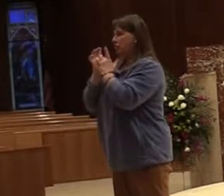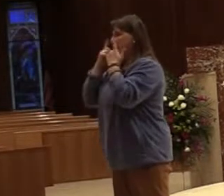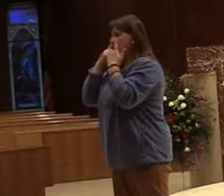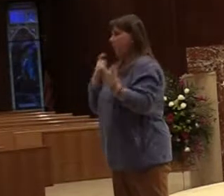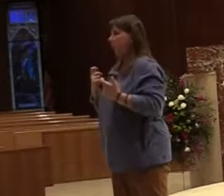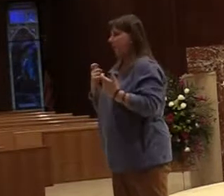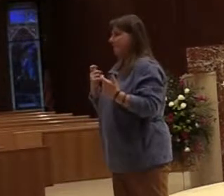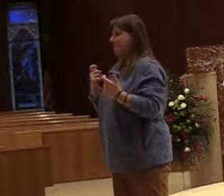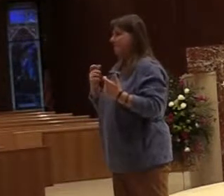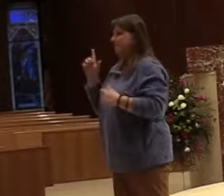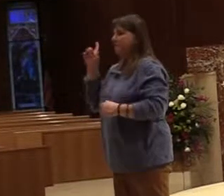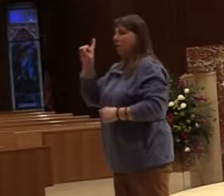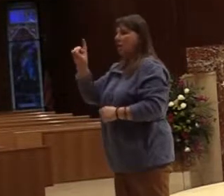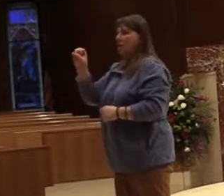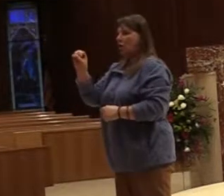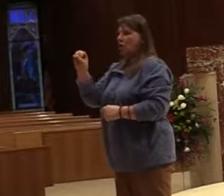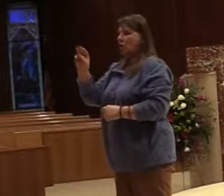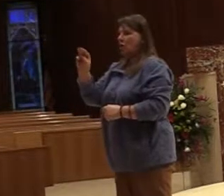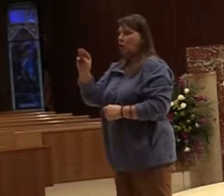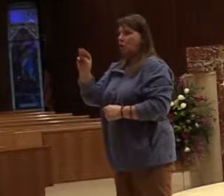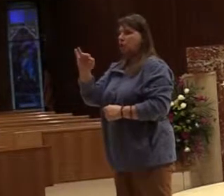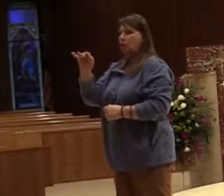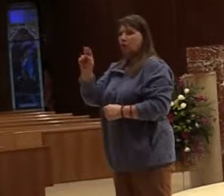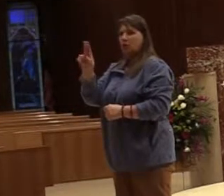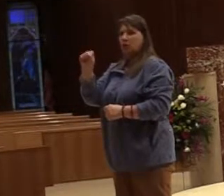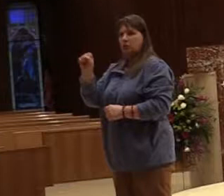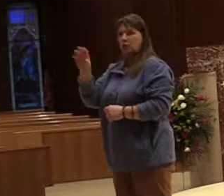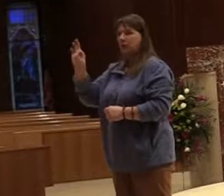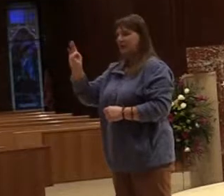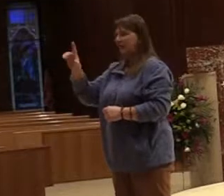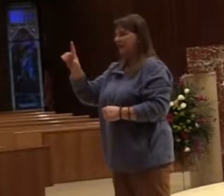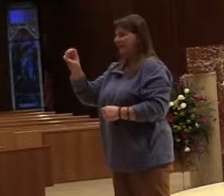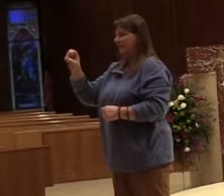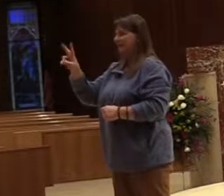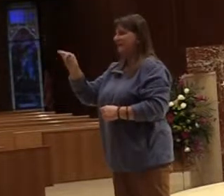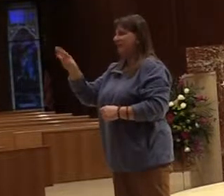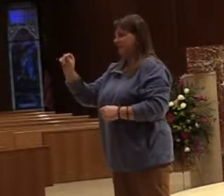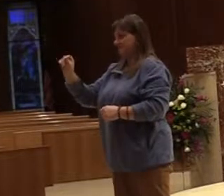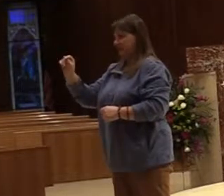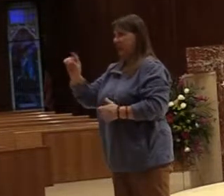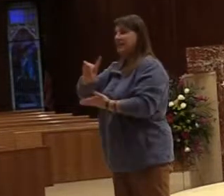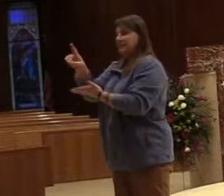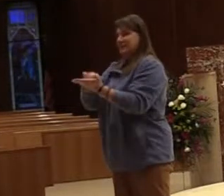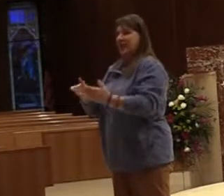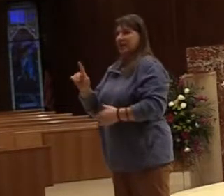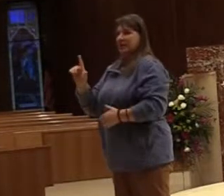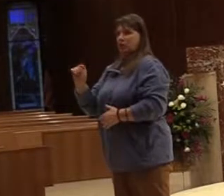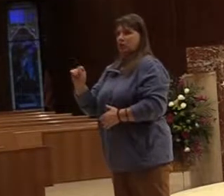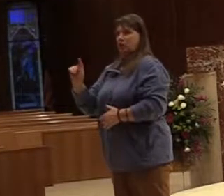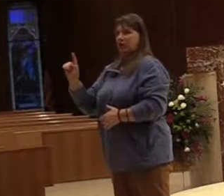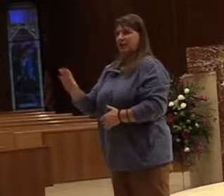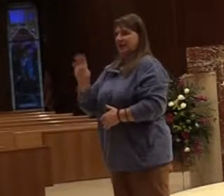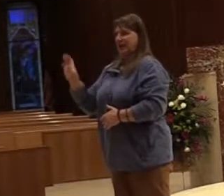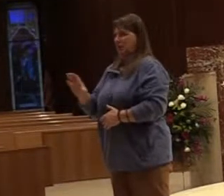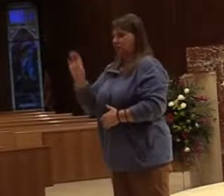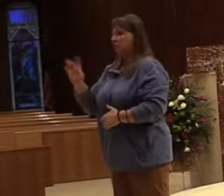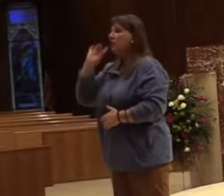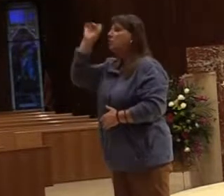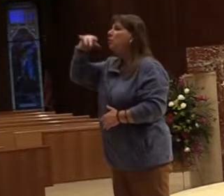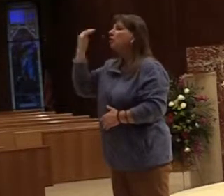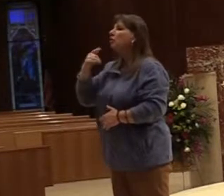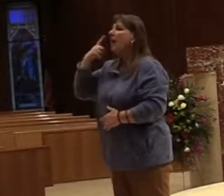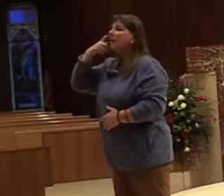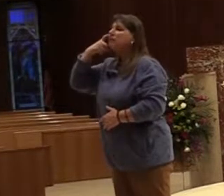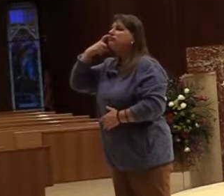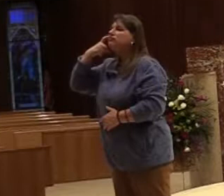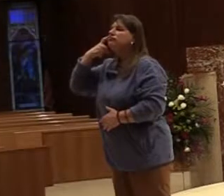Levit, or the church upon where the Lord wept. It was designed in the 20th century to specifically look like a teardrop to remind